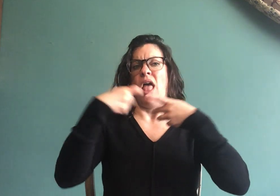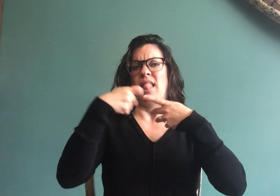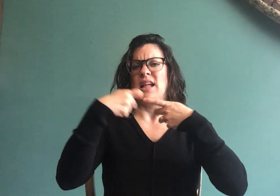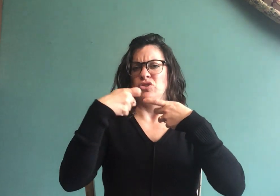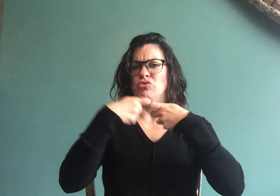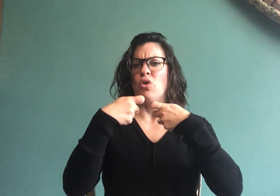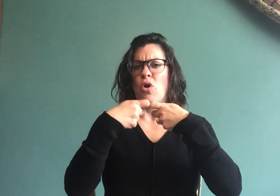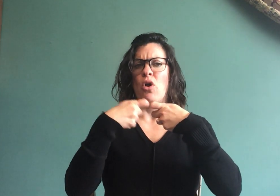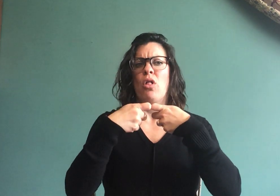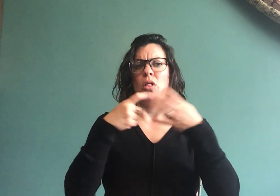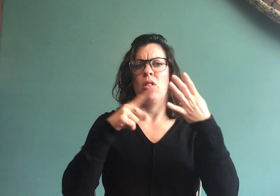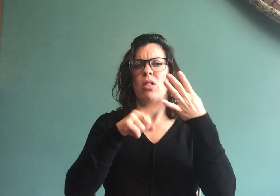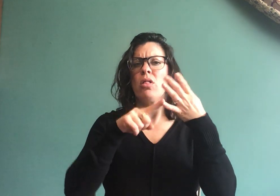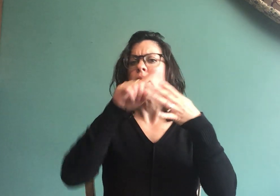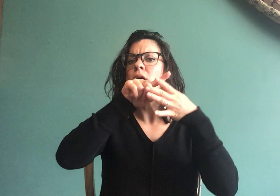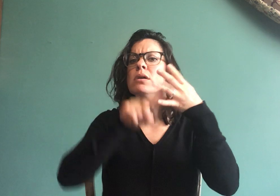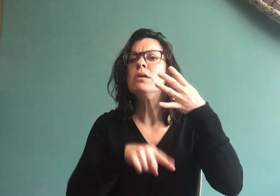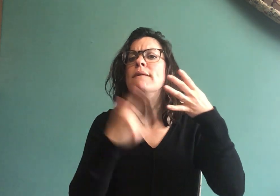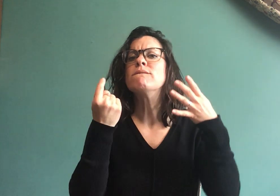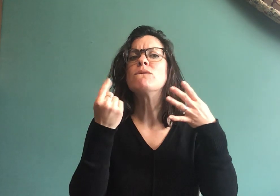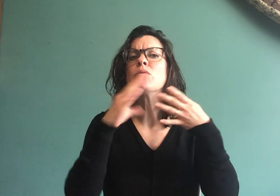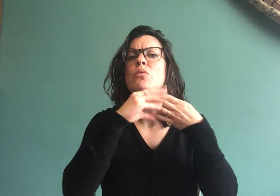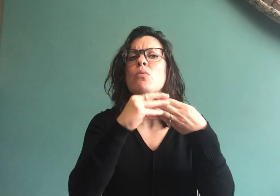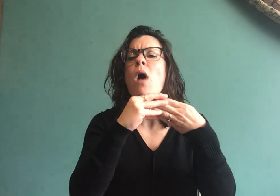Come on, guys. We did this last week.